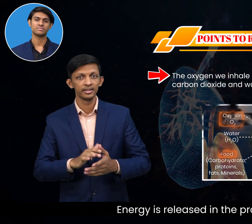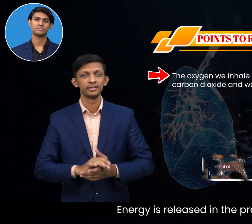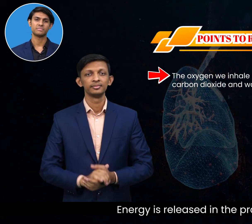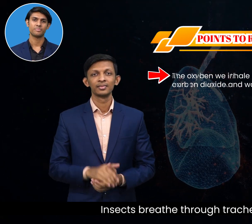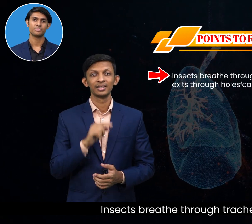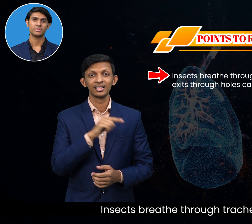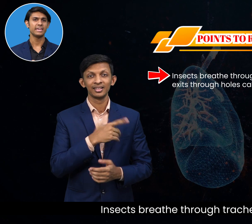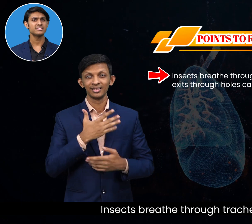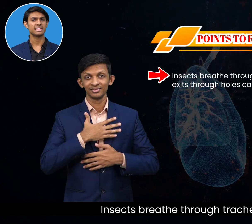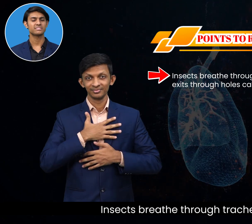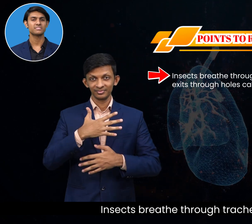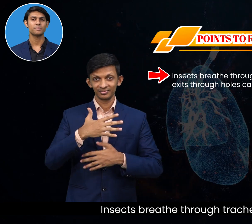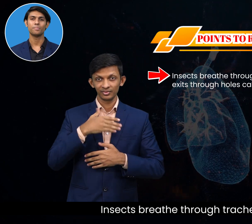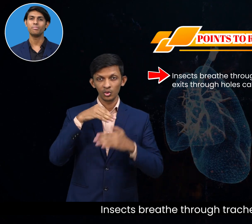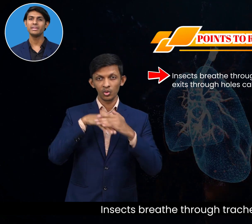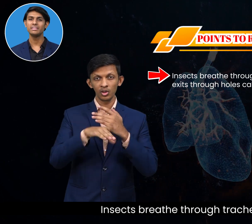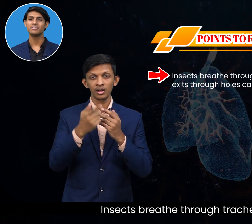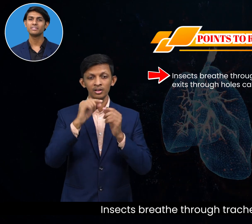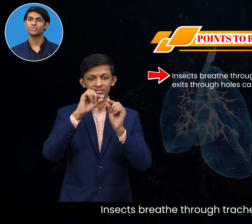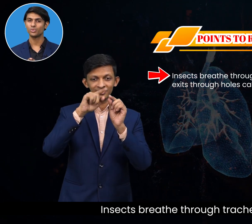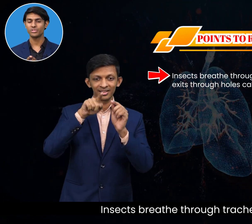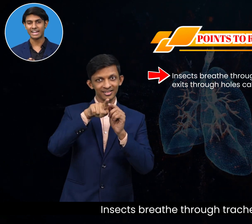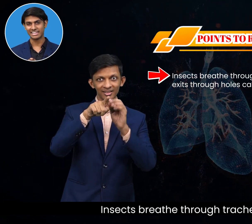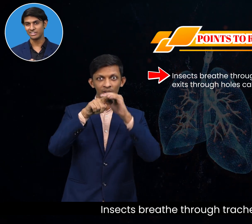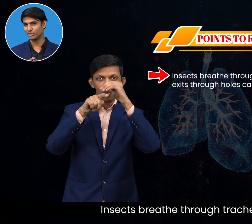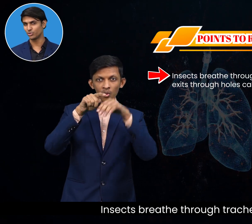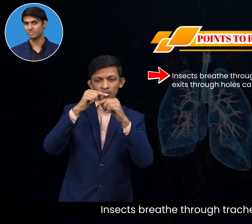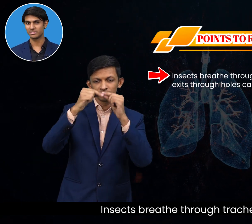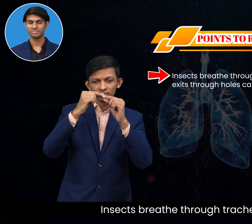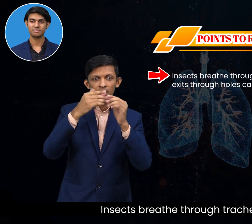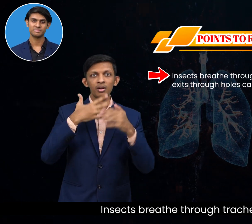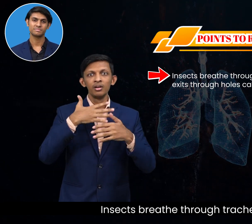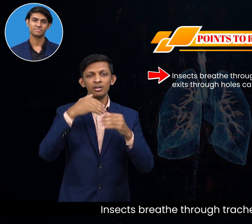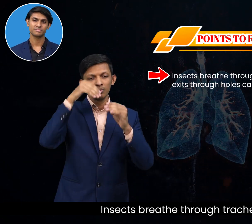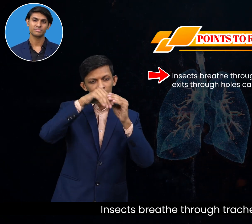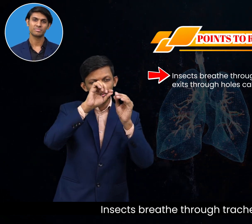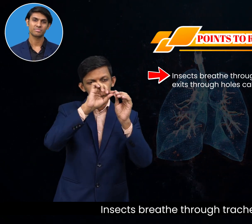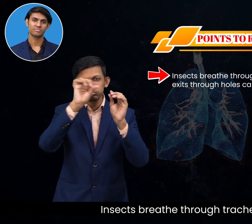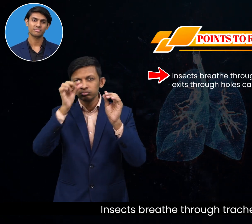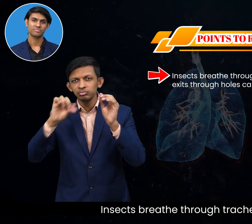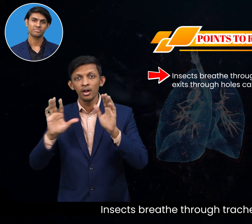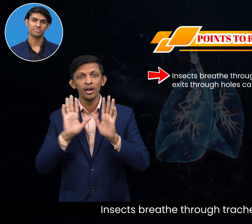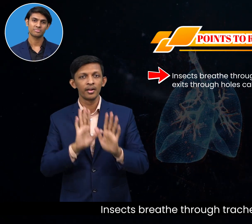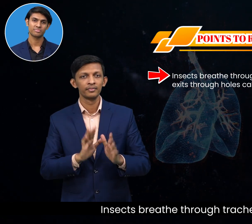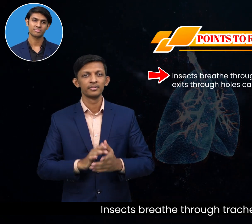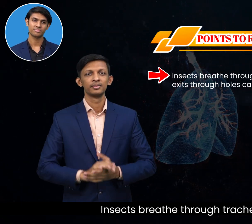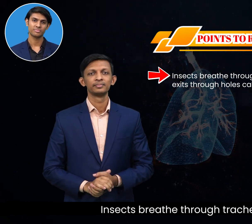process. Insects breathe through tracheal tubes.